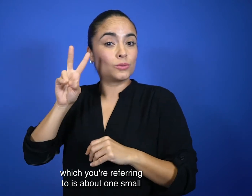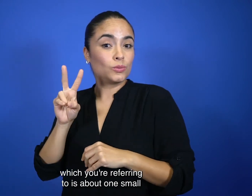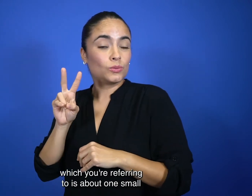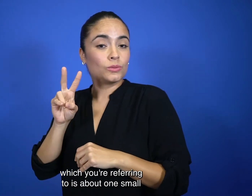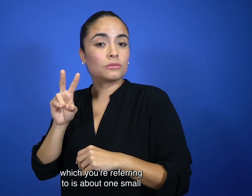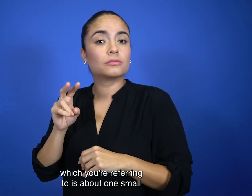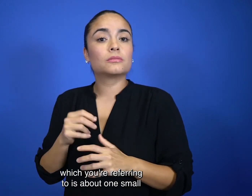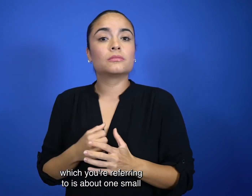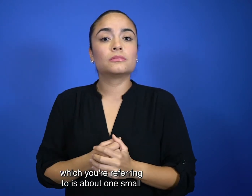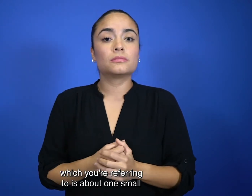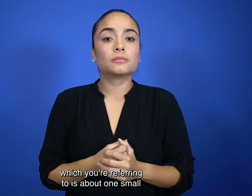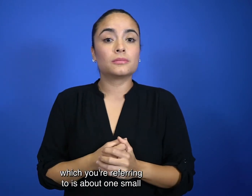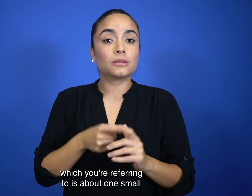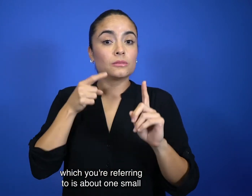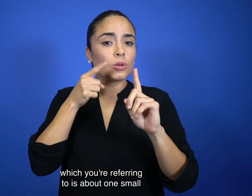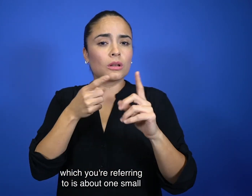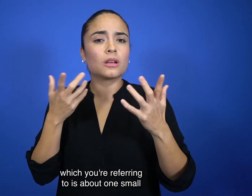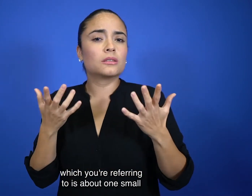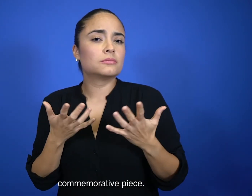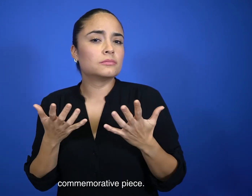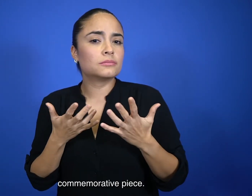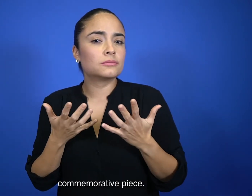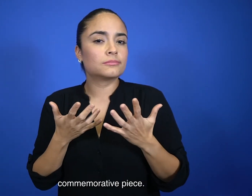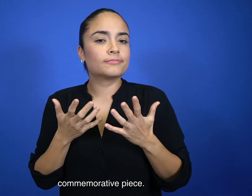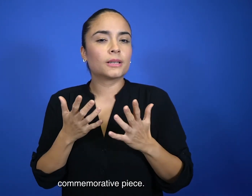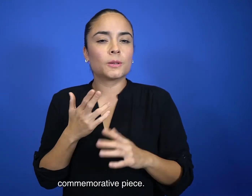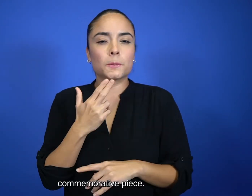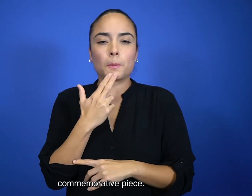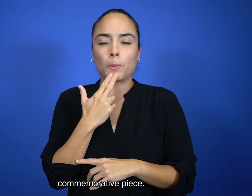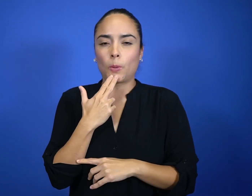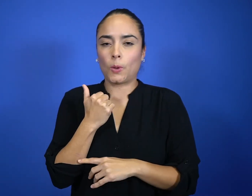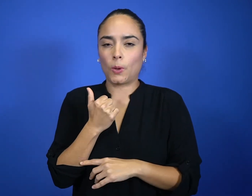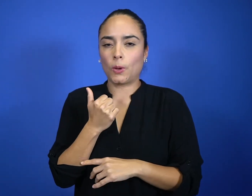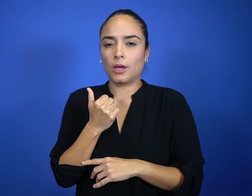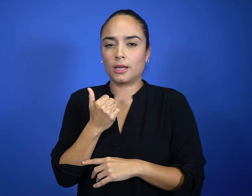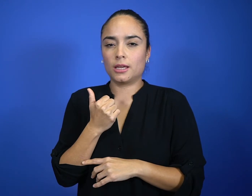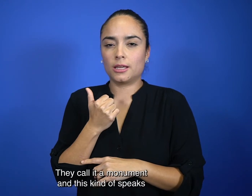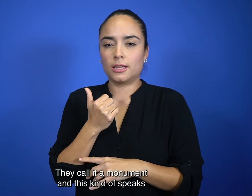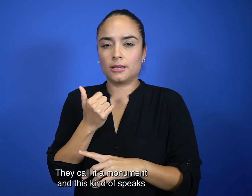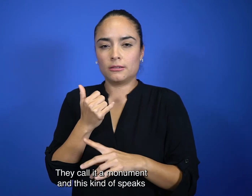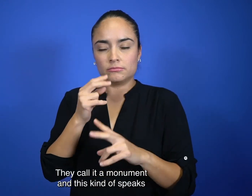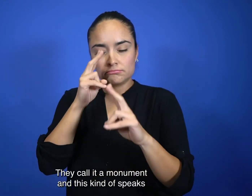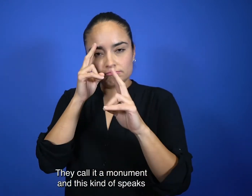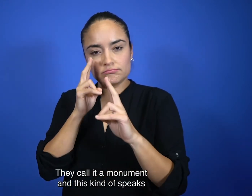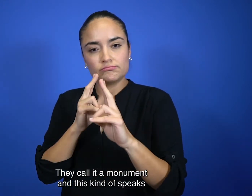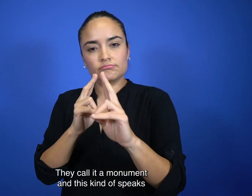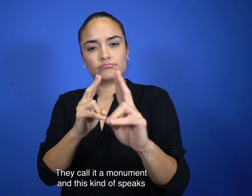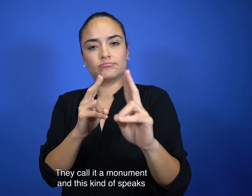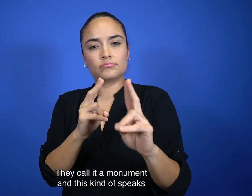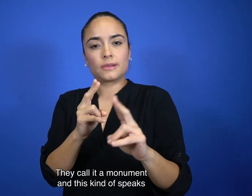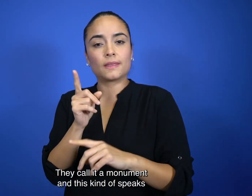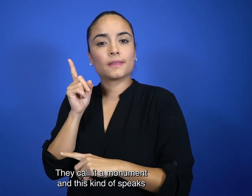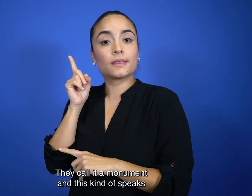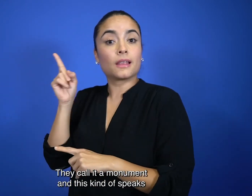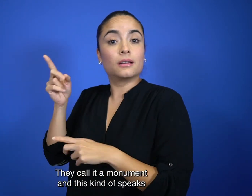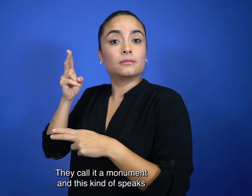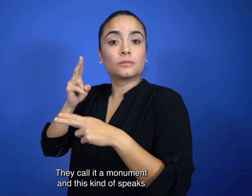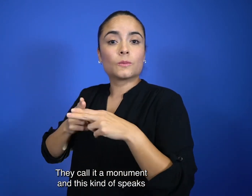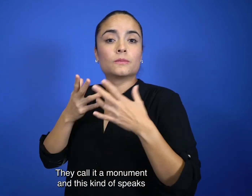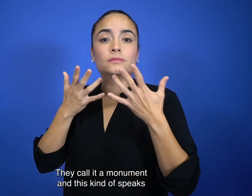about one small commemorative piece. They call it a monument, and this kind of speaks